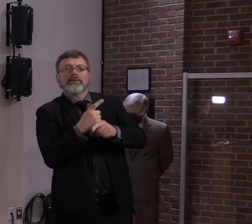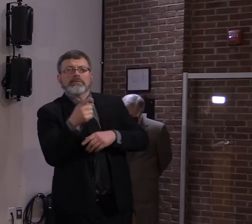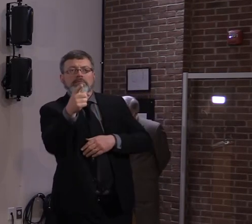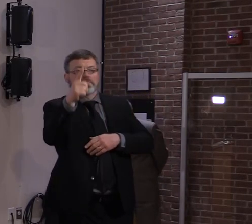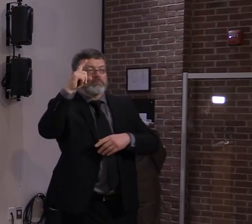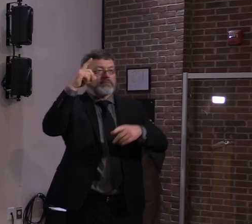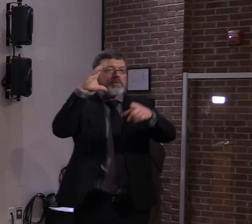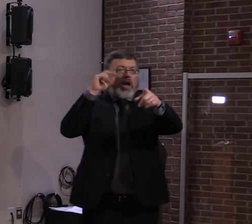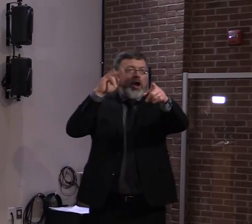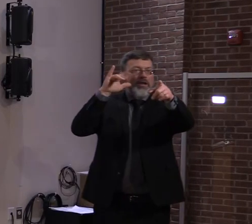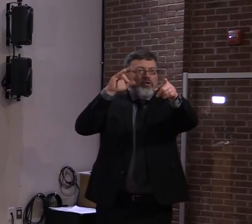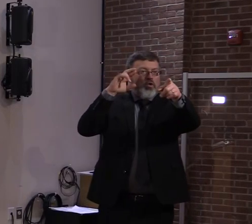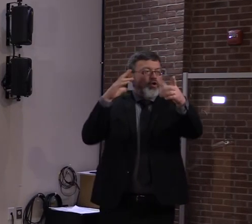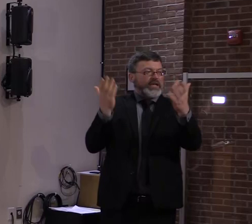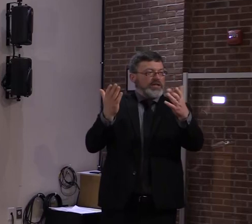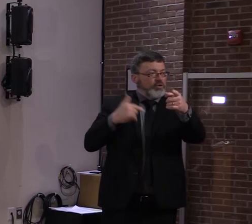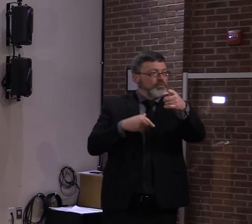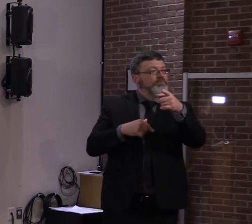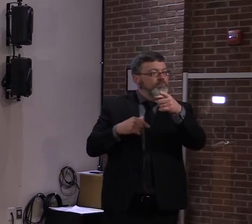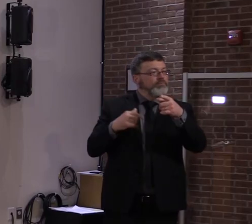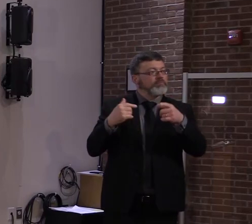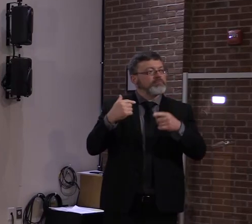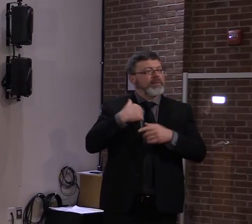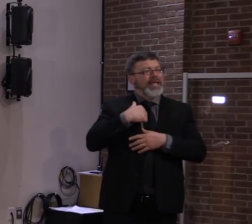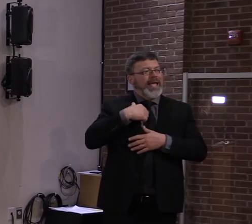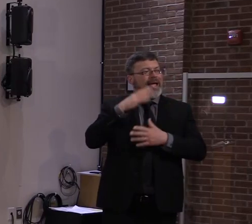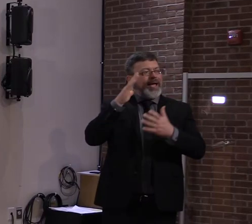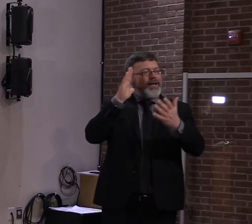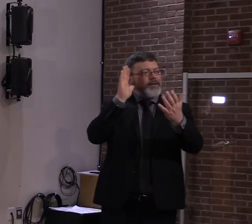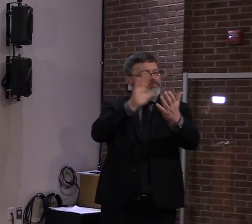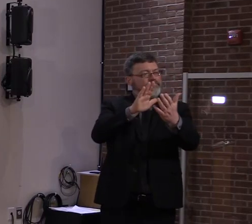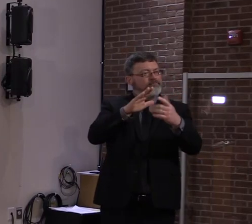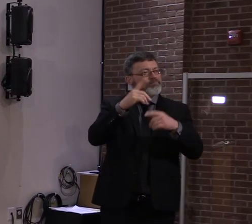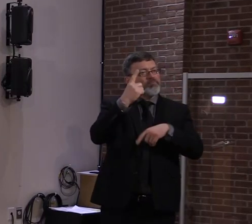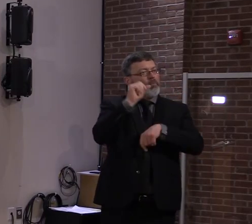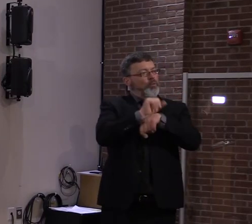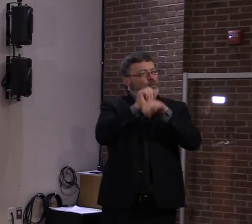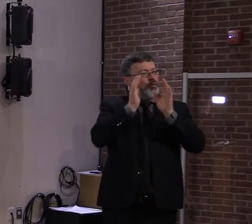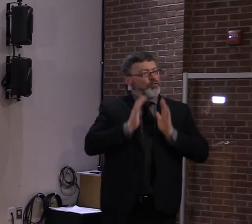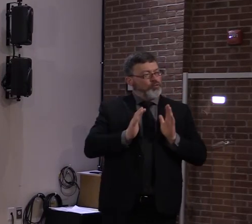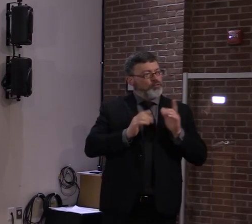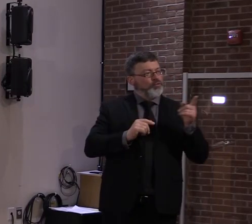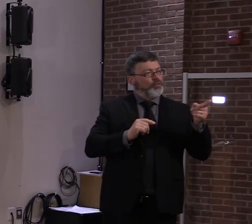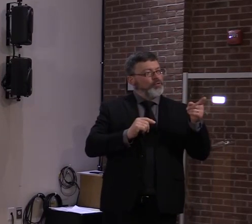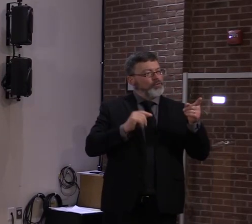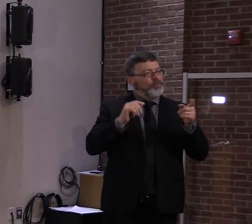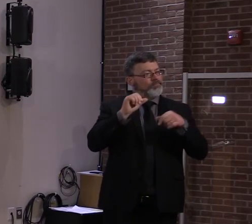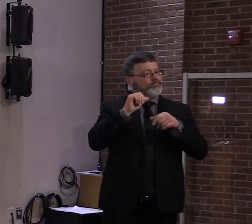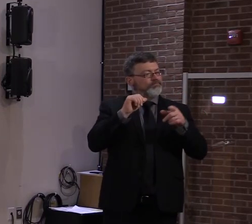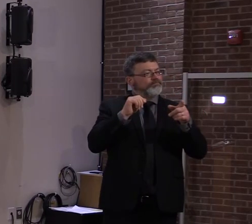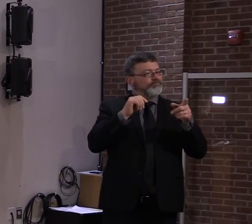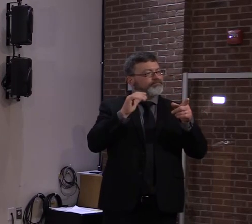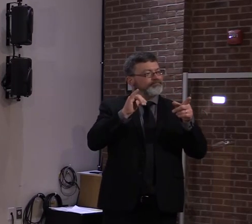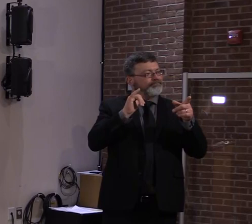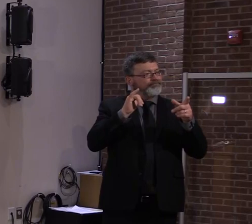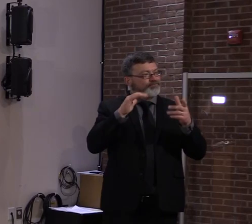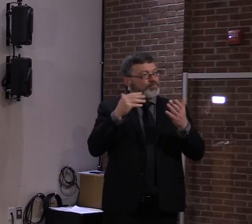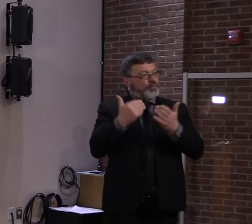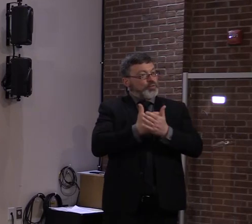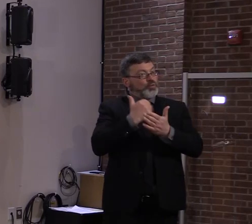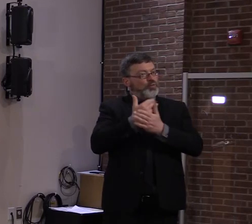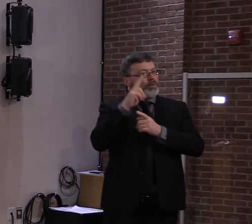I've spoken with some employers in the last handful of days who are wondering about the new unemployment policy for